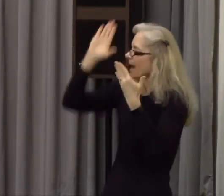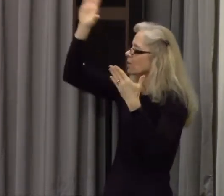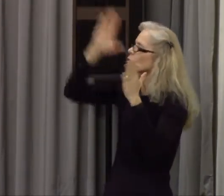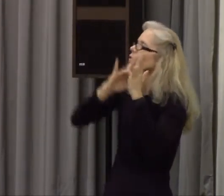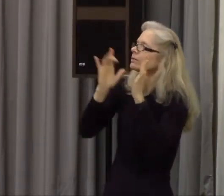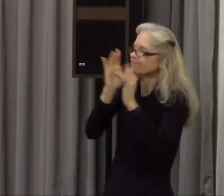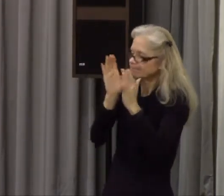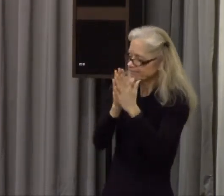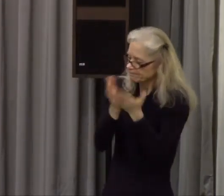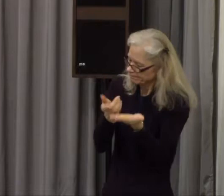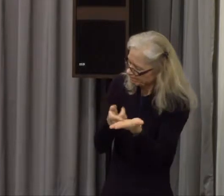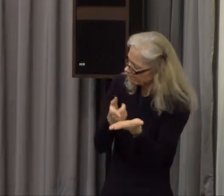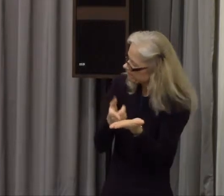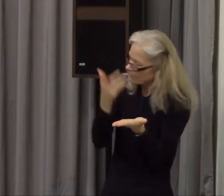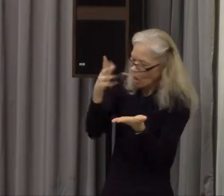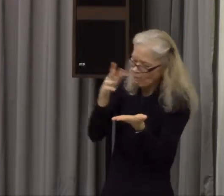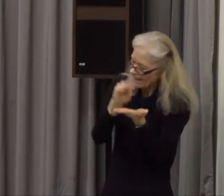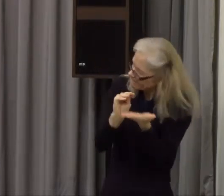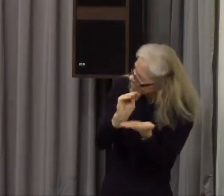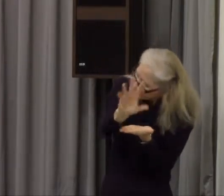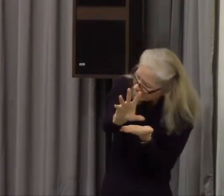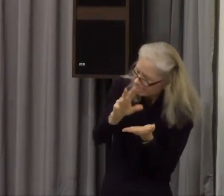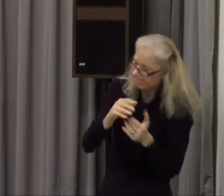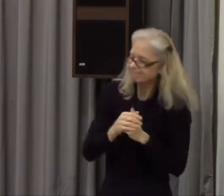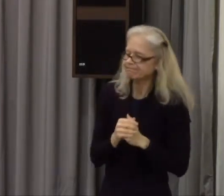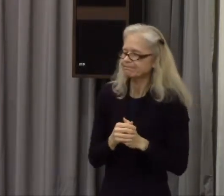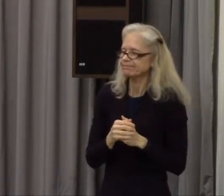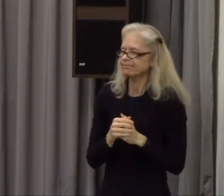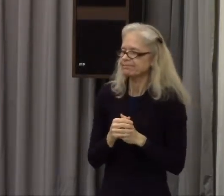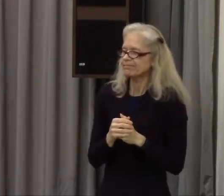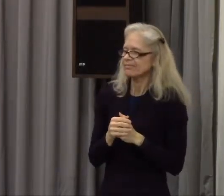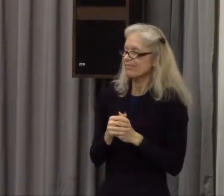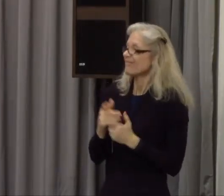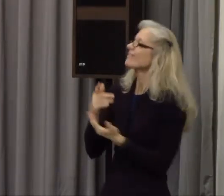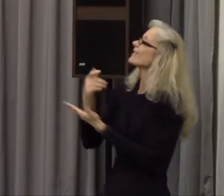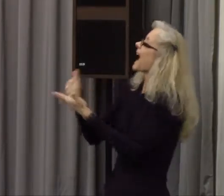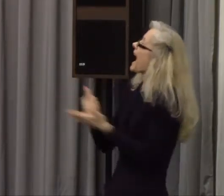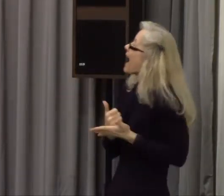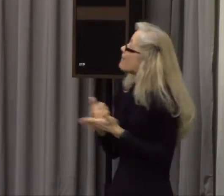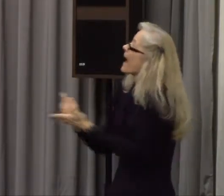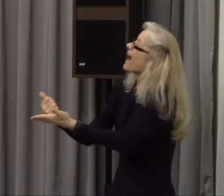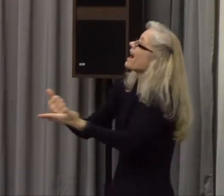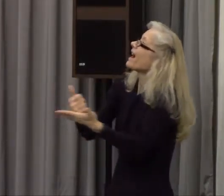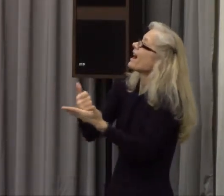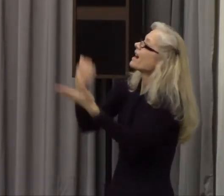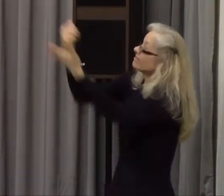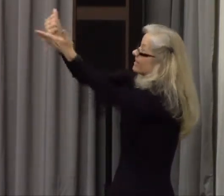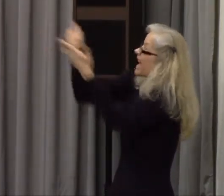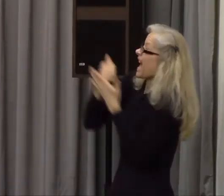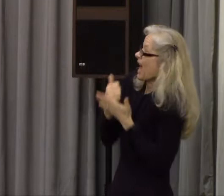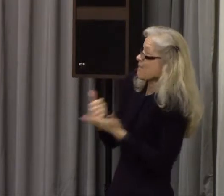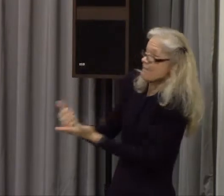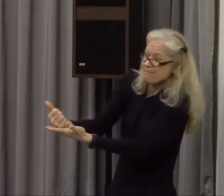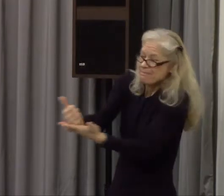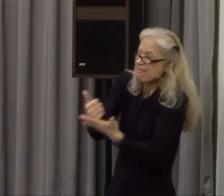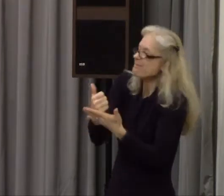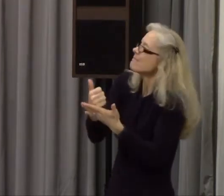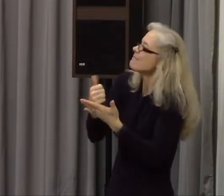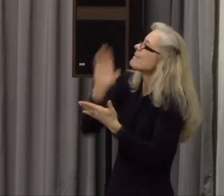sisters. Father, get the gospel message to everyone that we can. Father, to be among those who